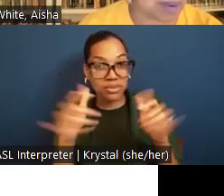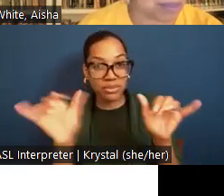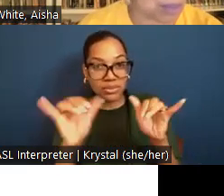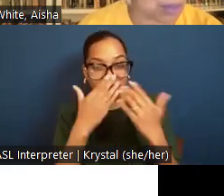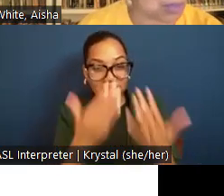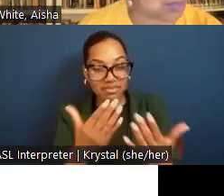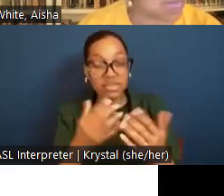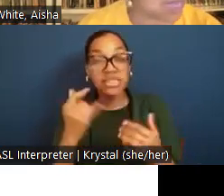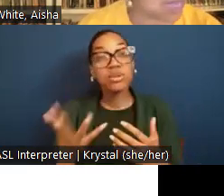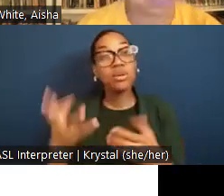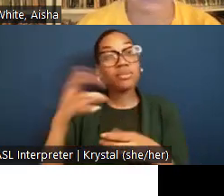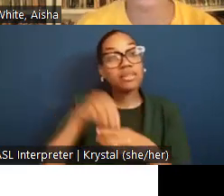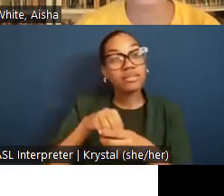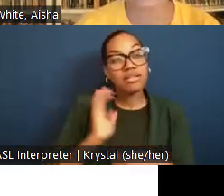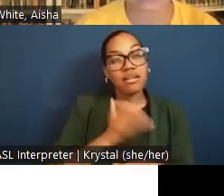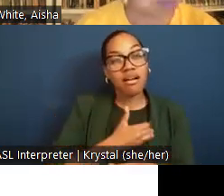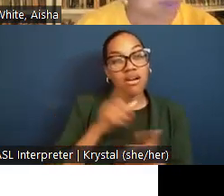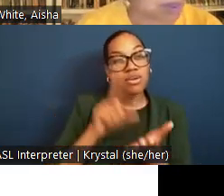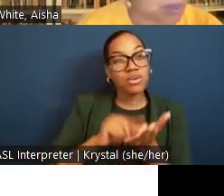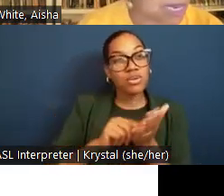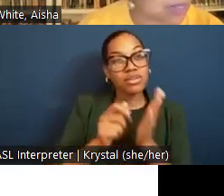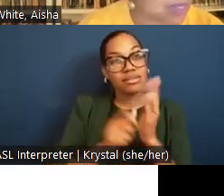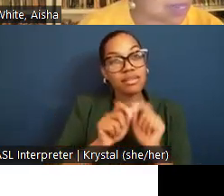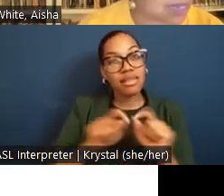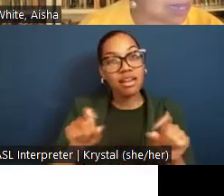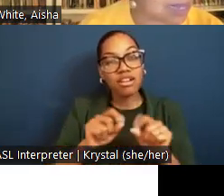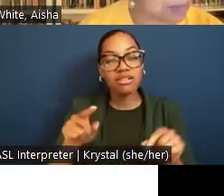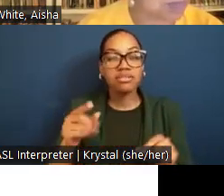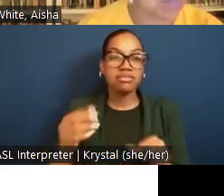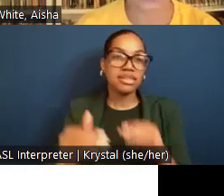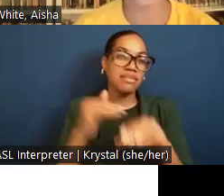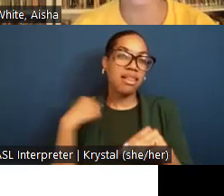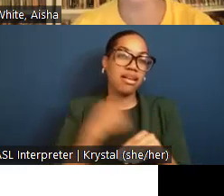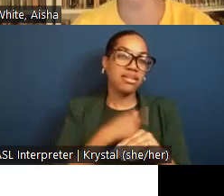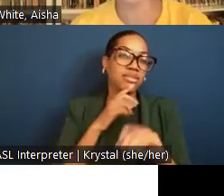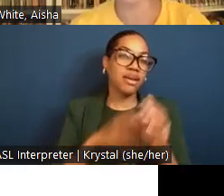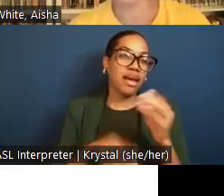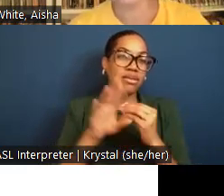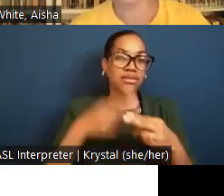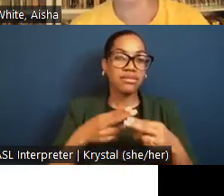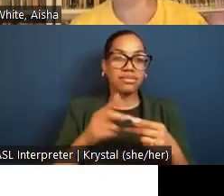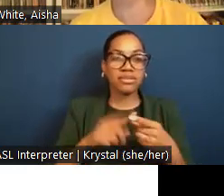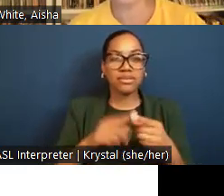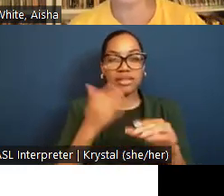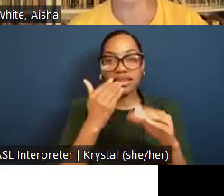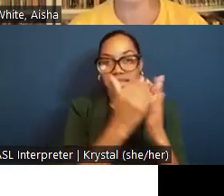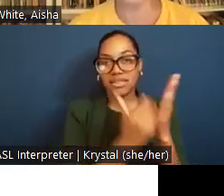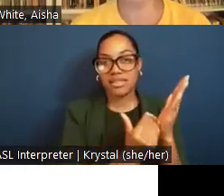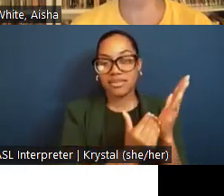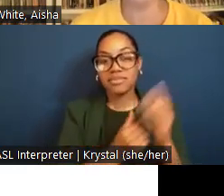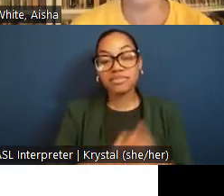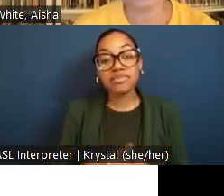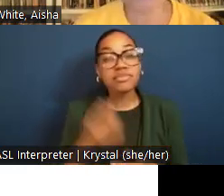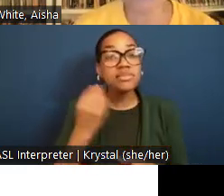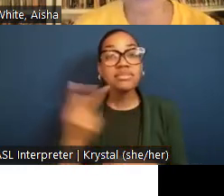the Prideful News newsletter, send us an email and we'll add you to the list. And in a couple days,